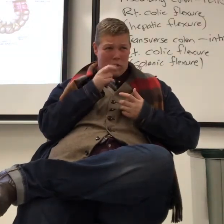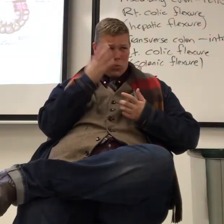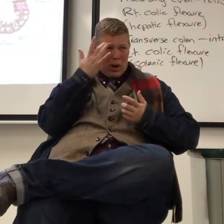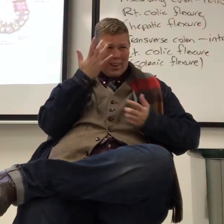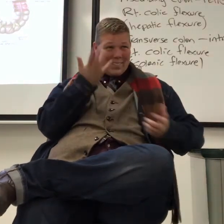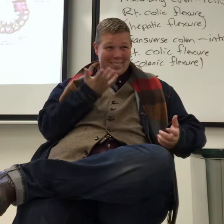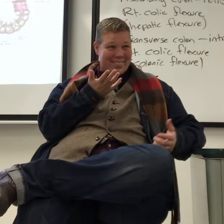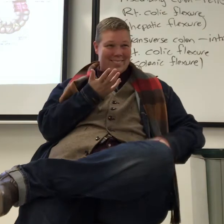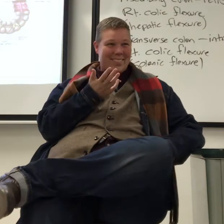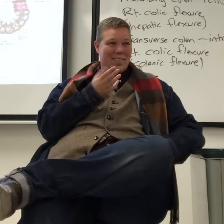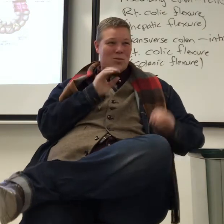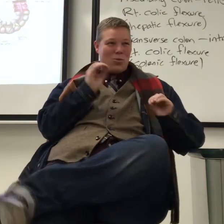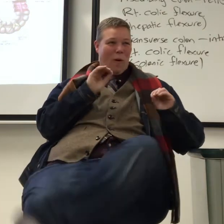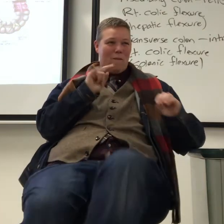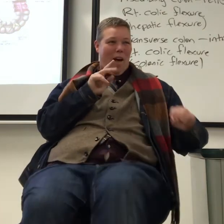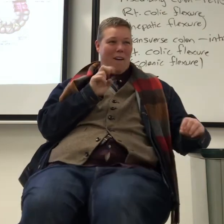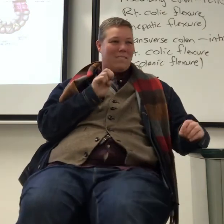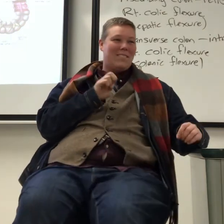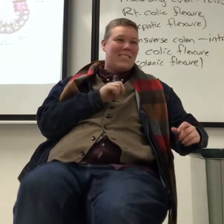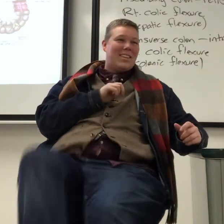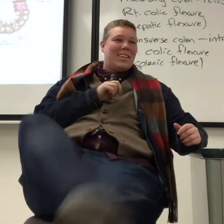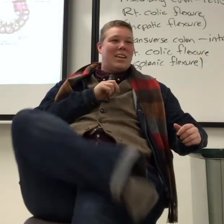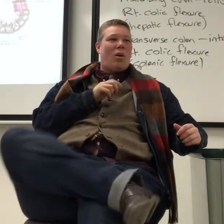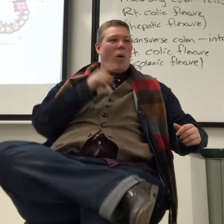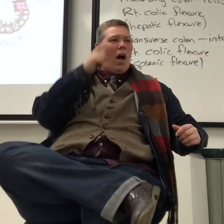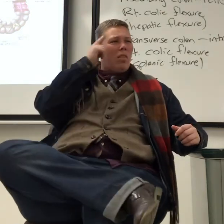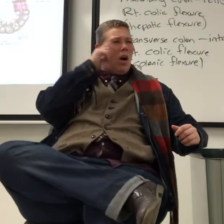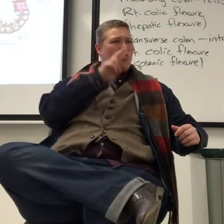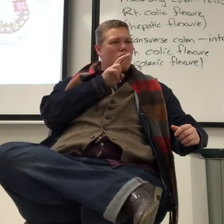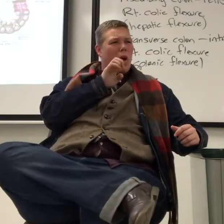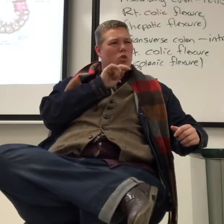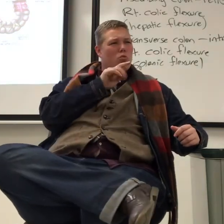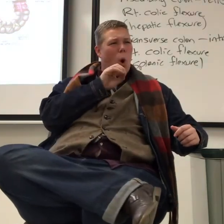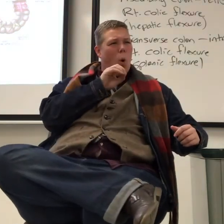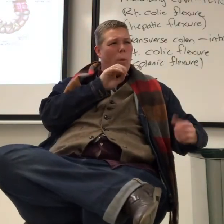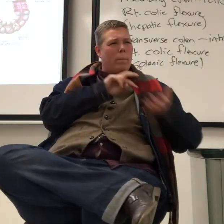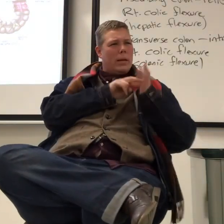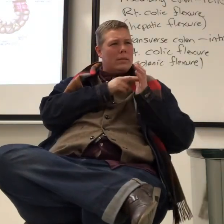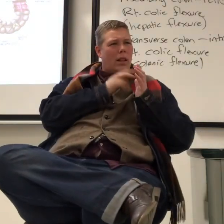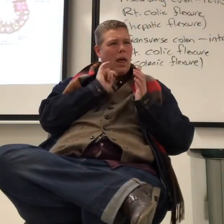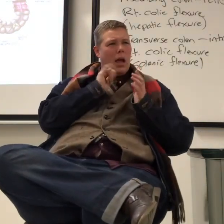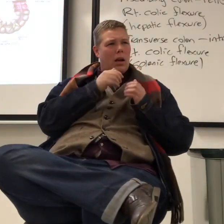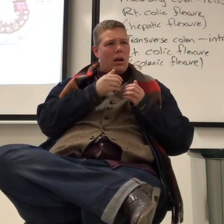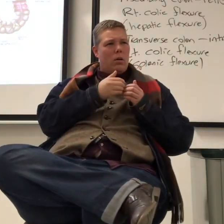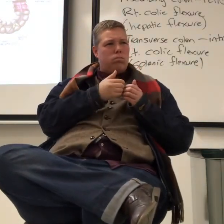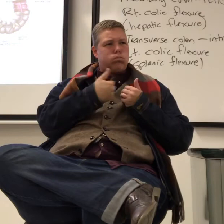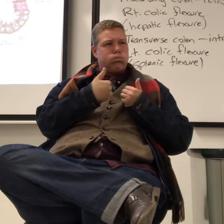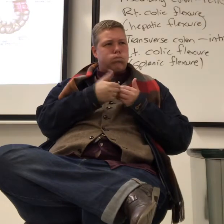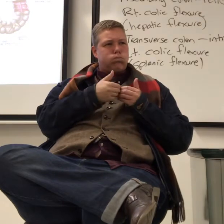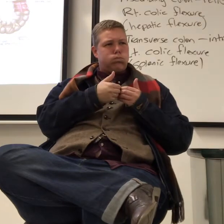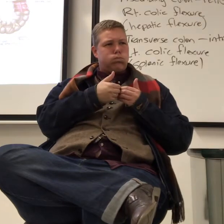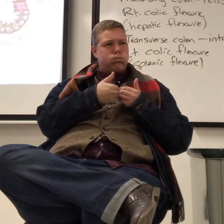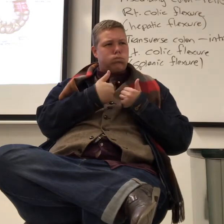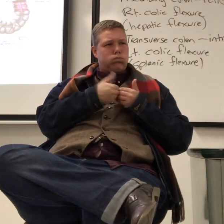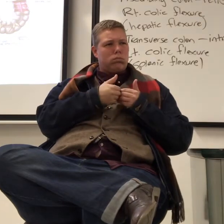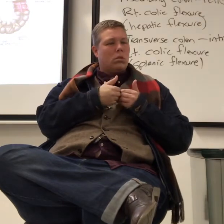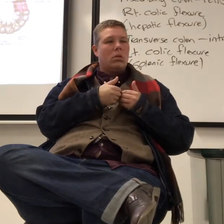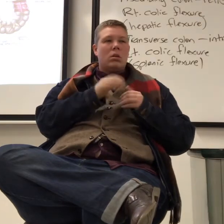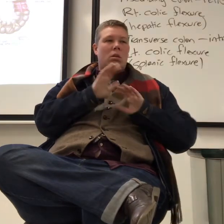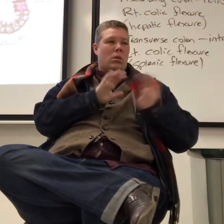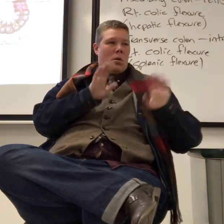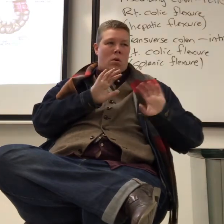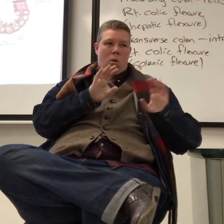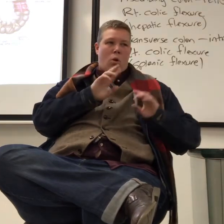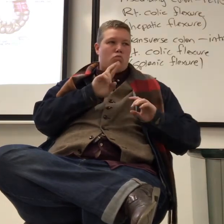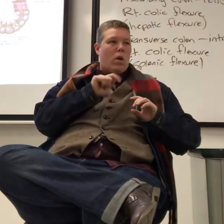There's no valve. Oh, because I mean, I thought retro means like backflow, because like, you know how there's the 3 phases in, Oh, when I